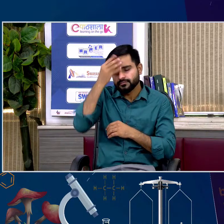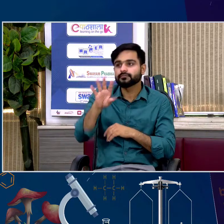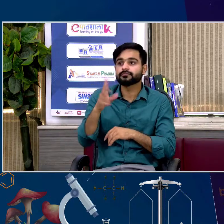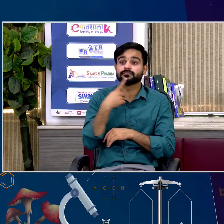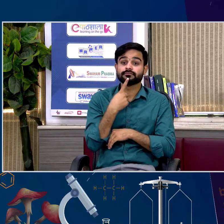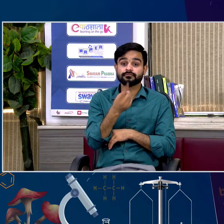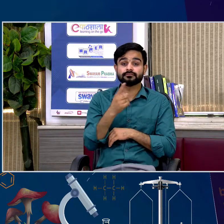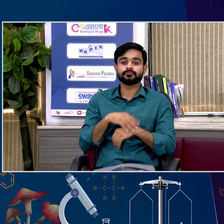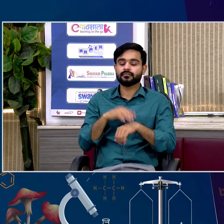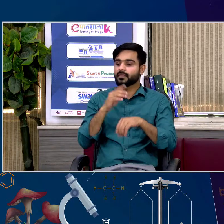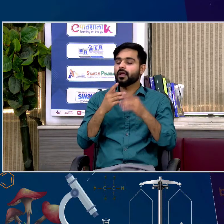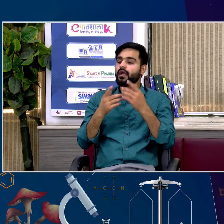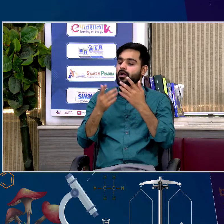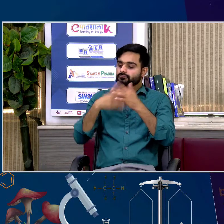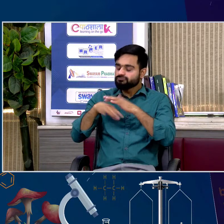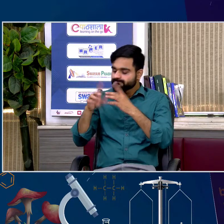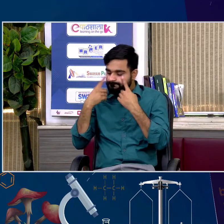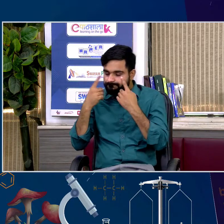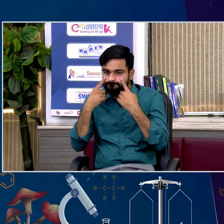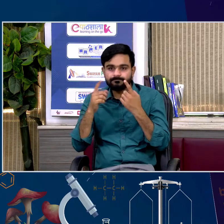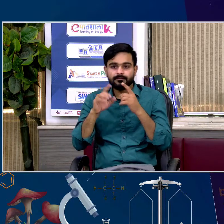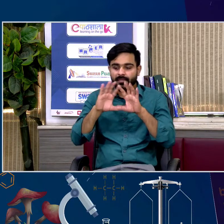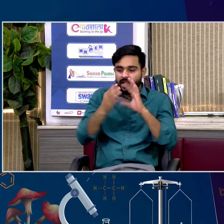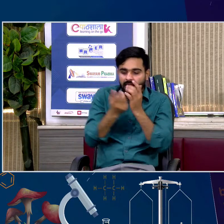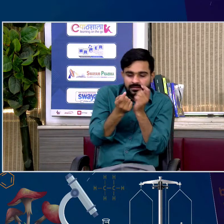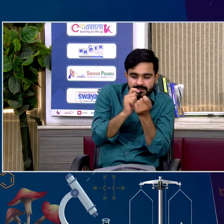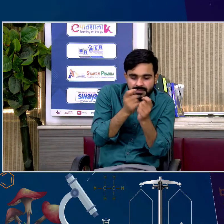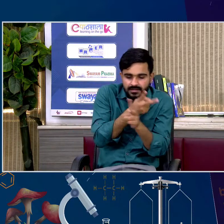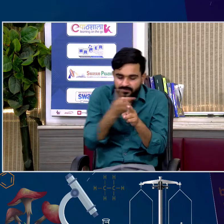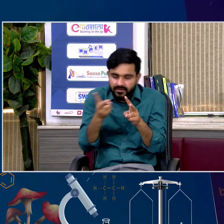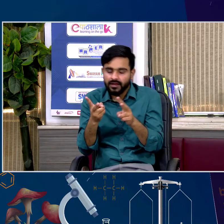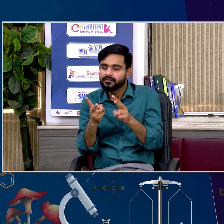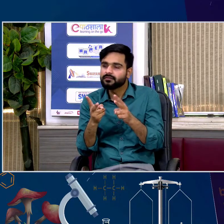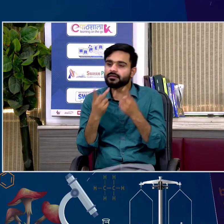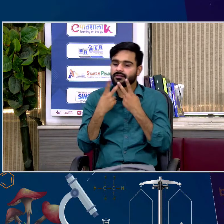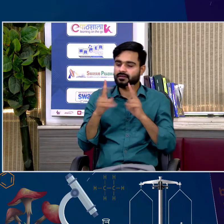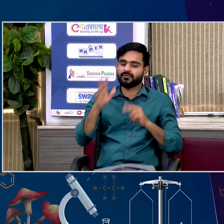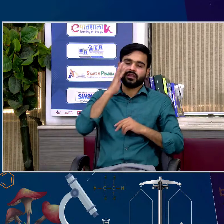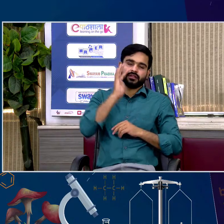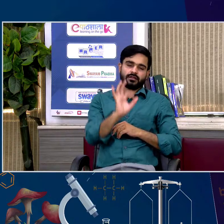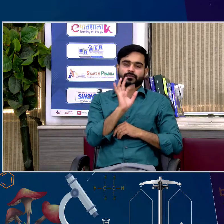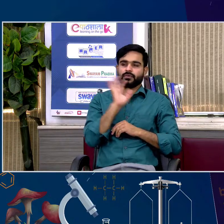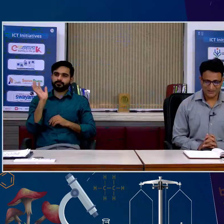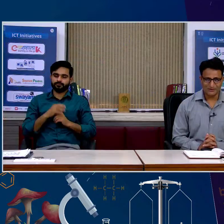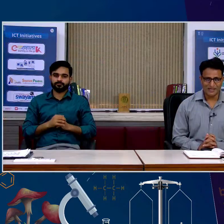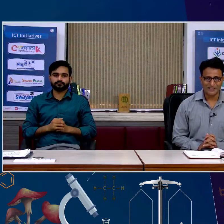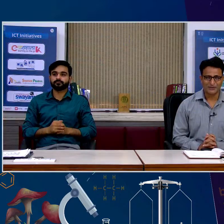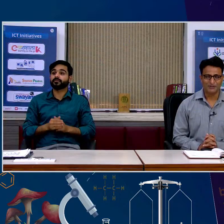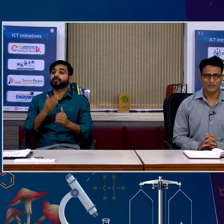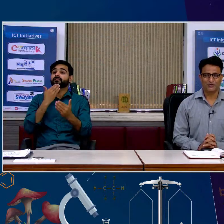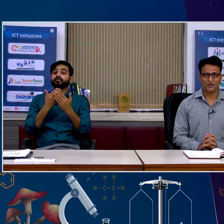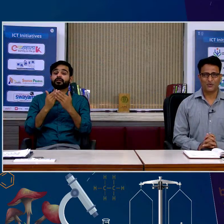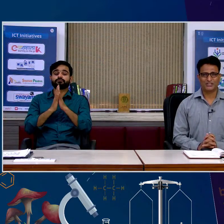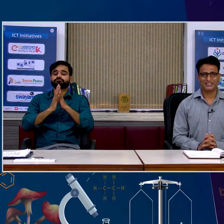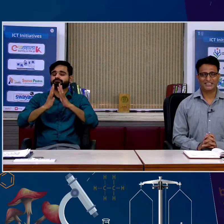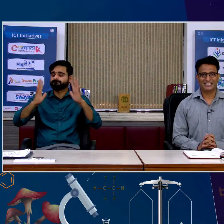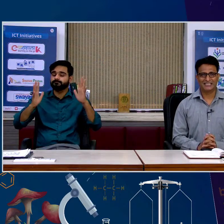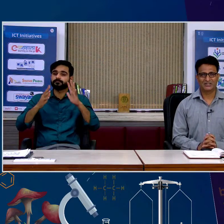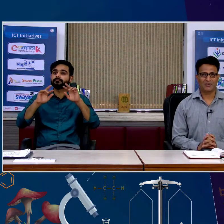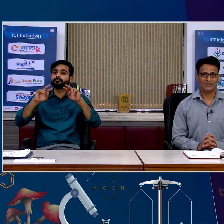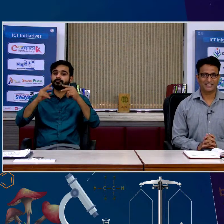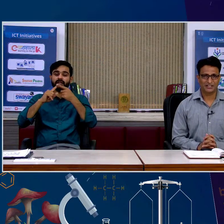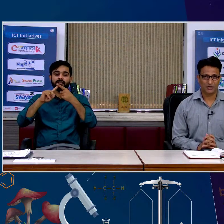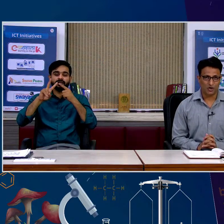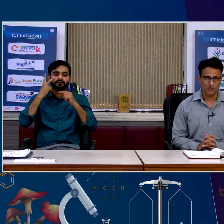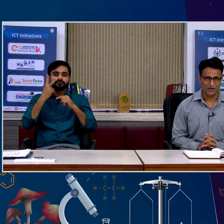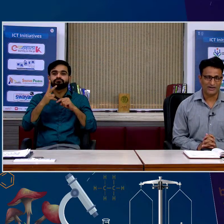said, sensitize the classroom about differences. That's very, very important. Right, so thank you so much for watching this